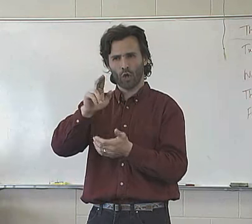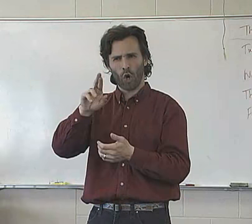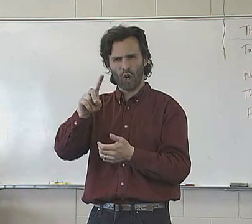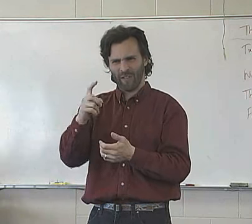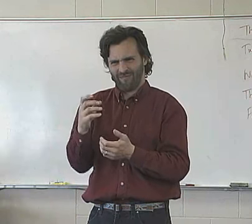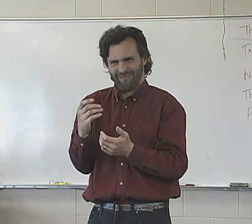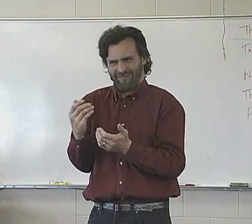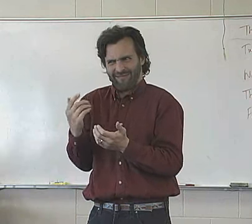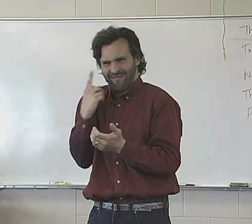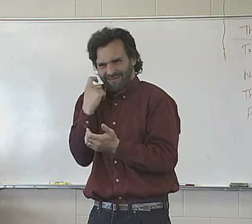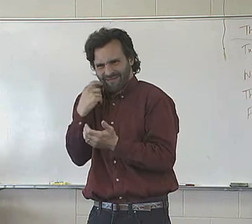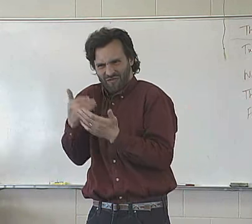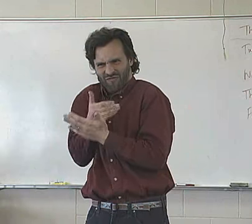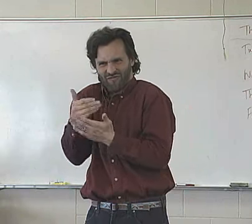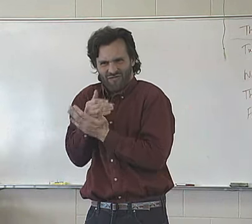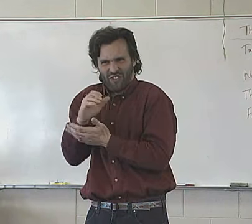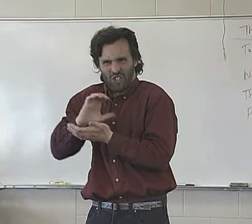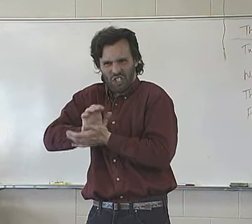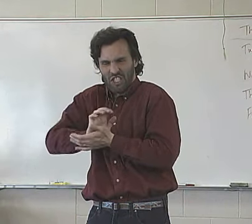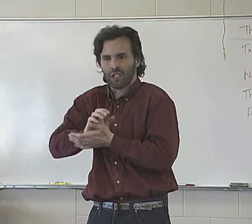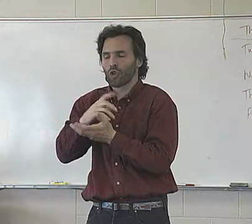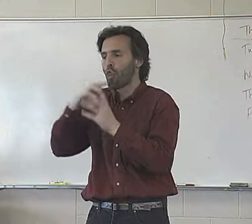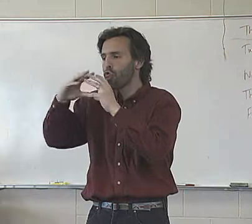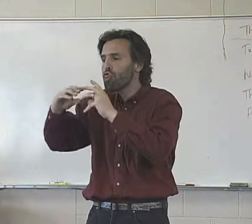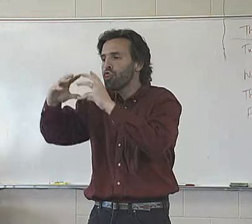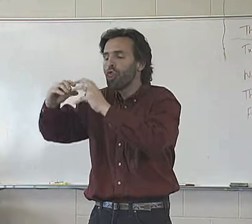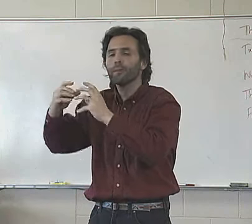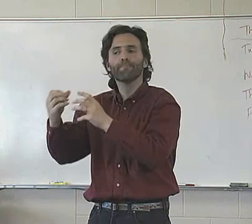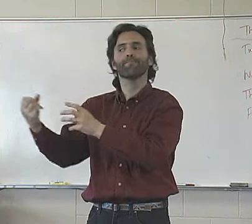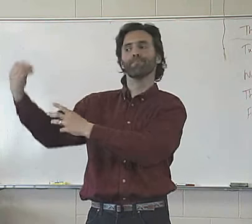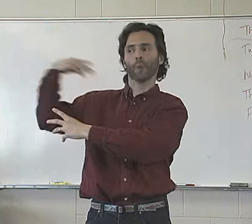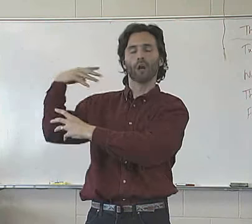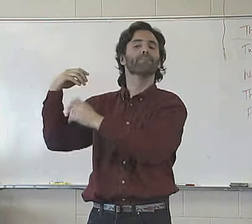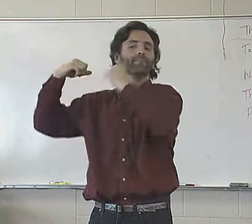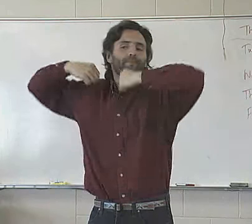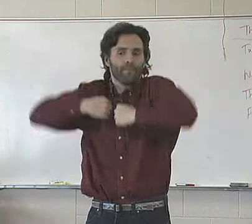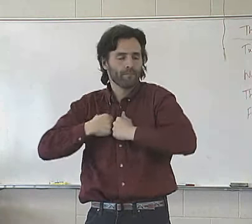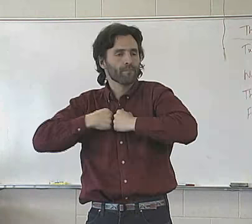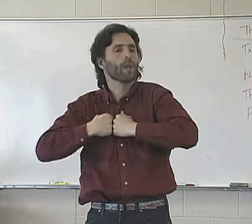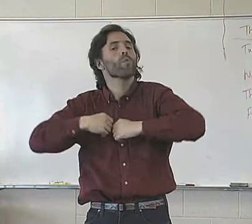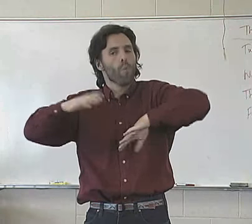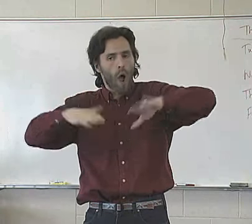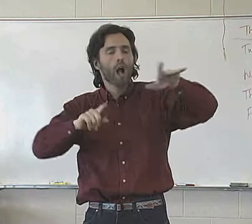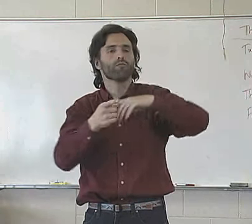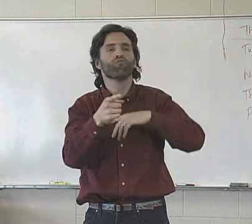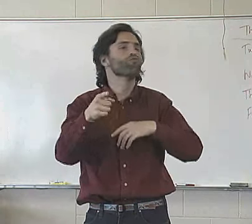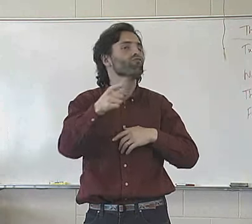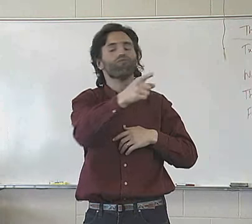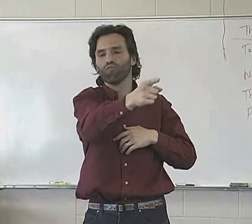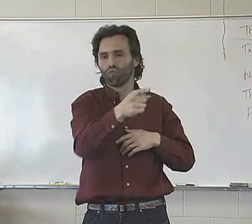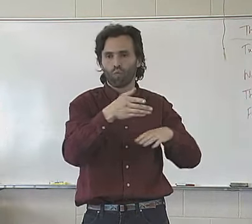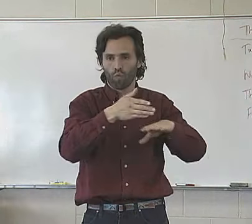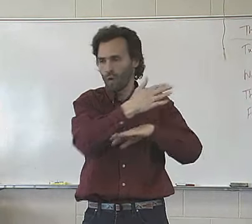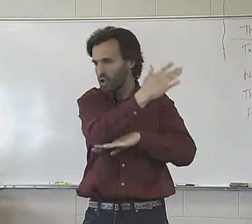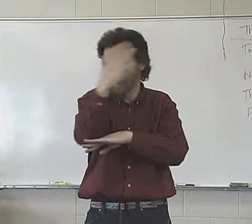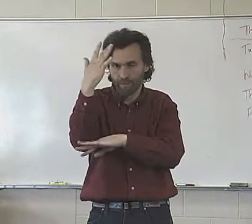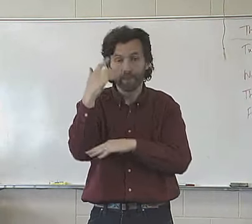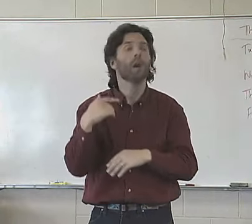these he put in his backpack, put his pack on, got another axe, and walked off into the woods. There he found those big trees, put